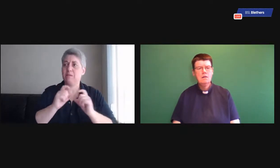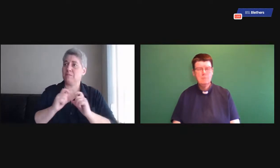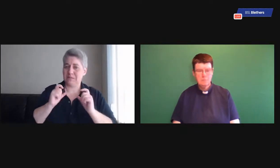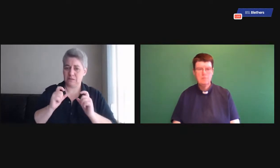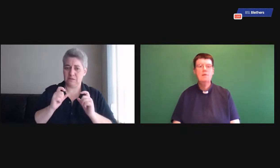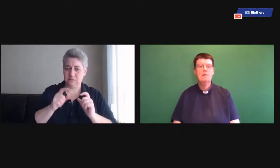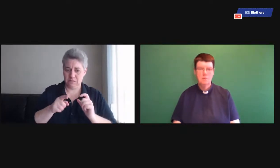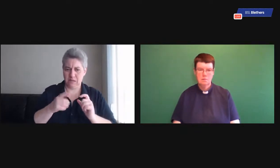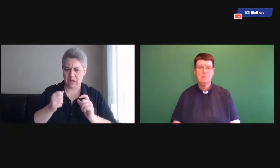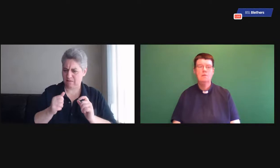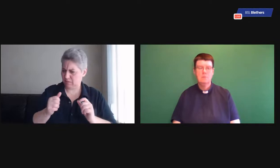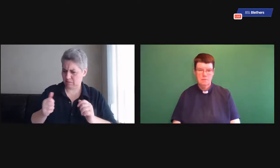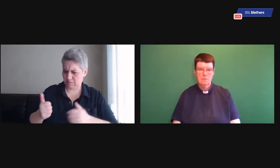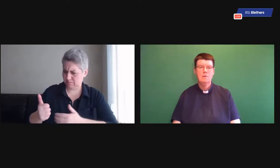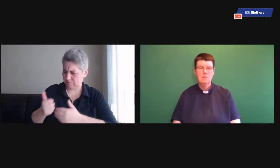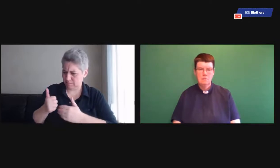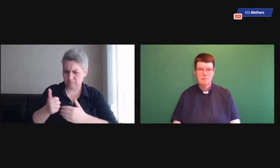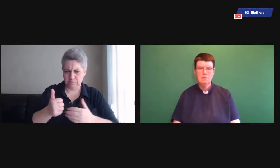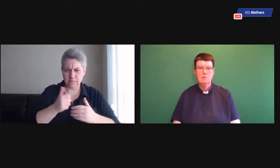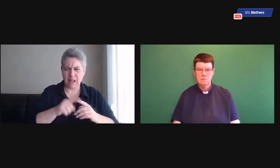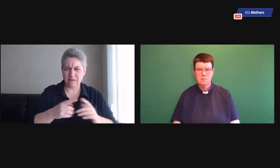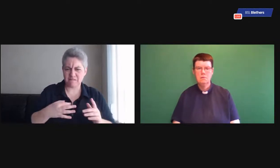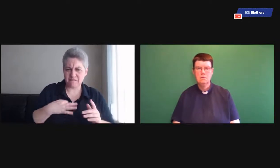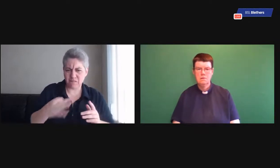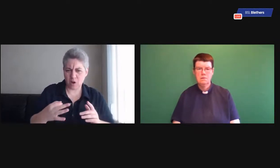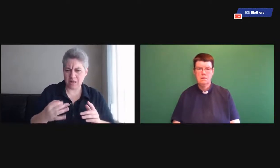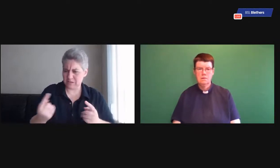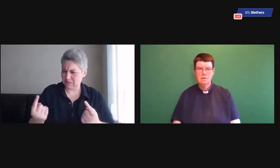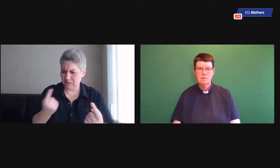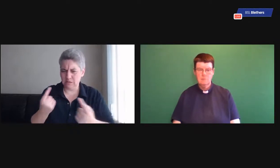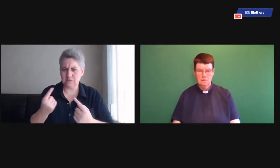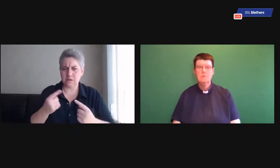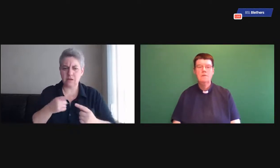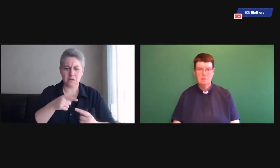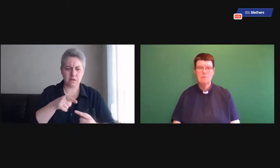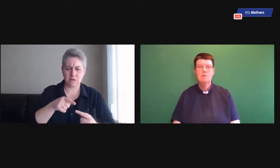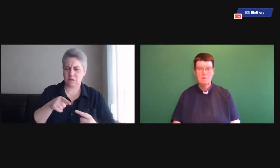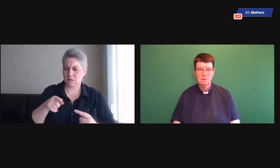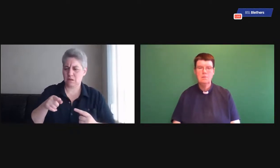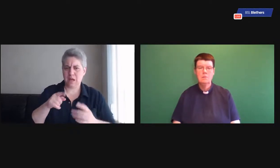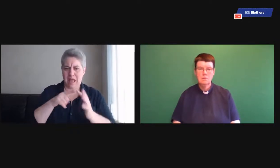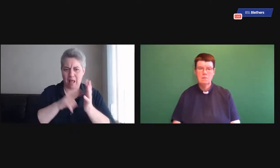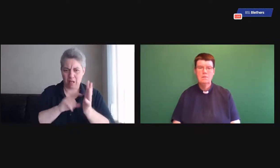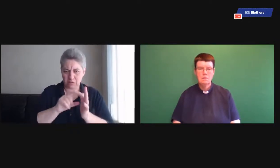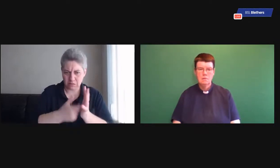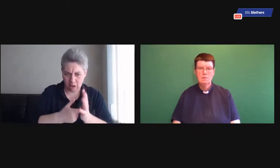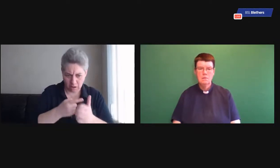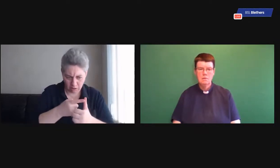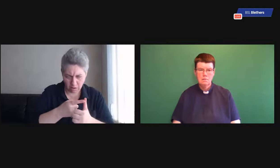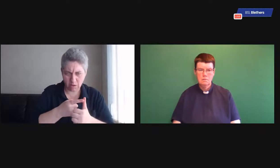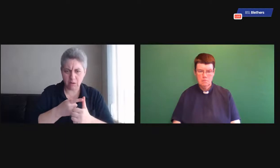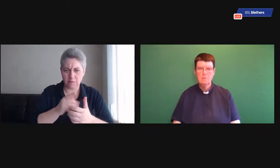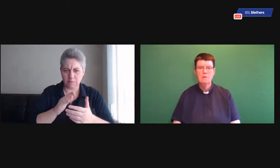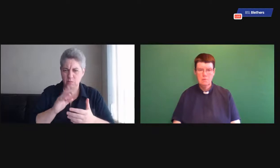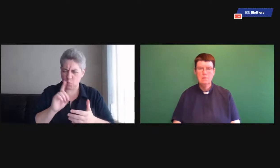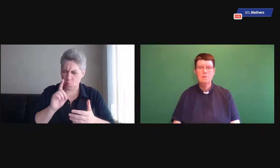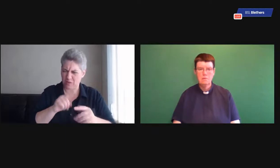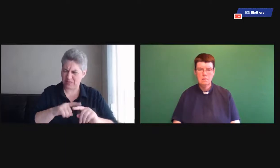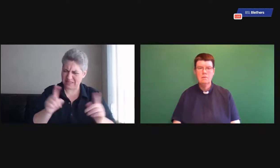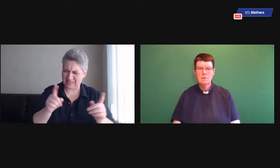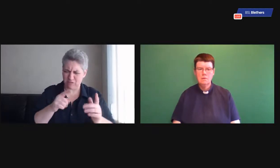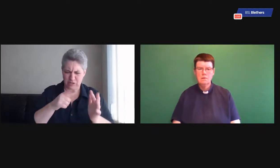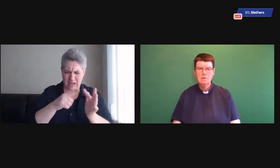you mentioned you've got elders, you've got ministers, elders, but there's deacons as well. And I know the elders, and